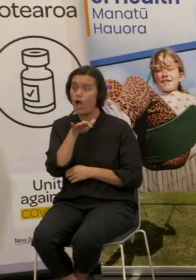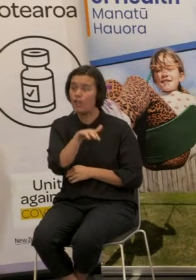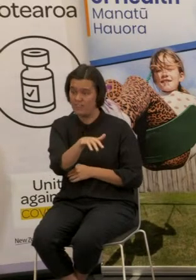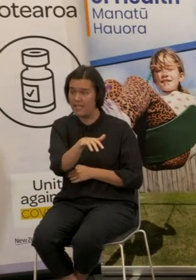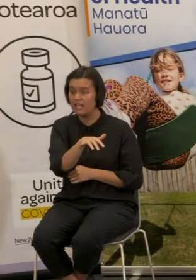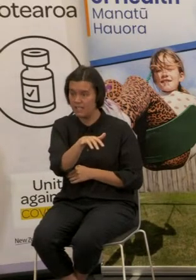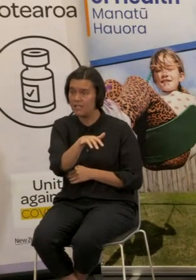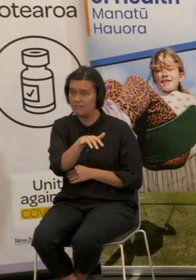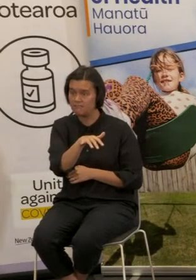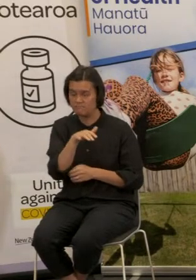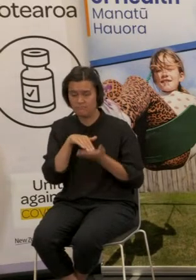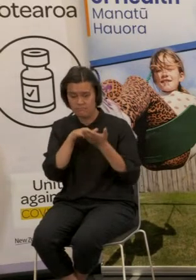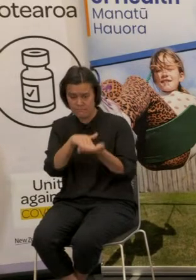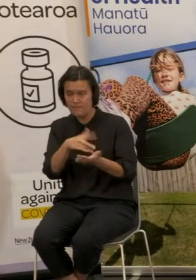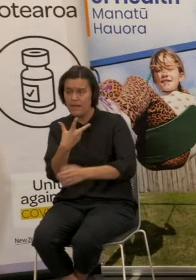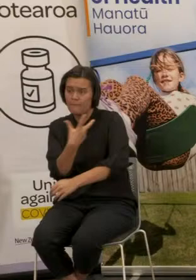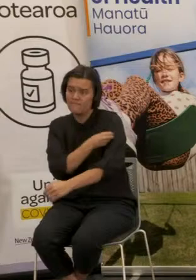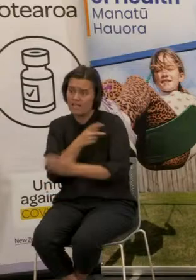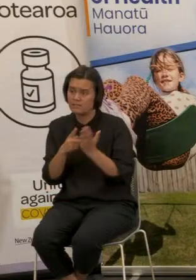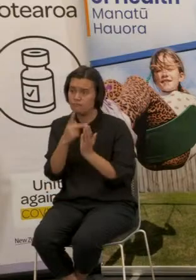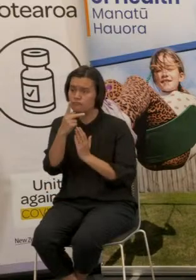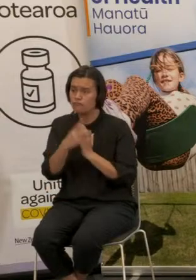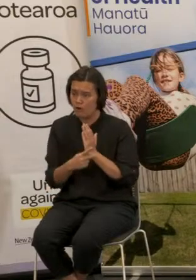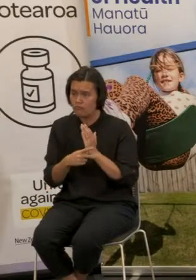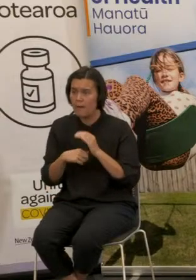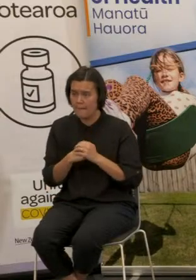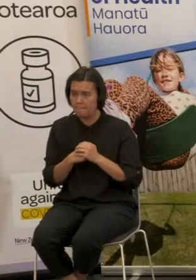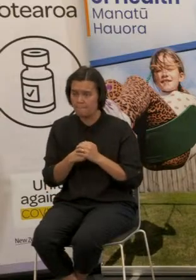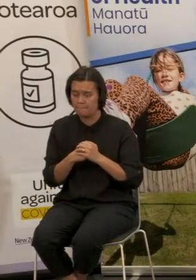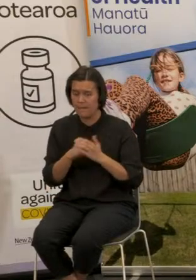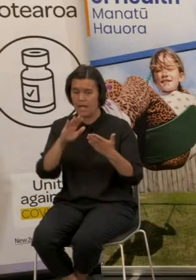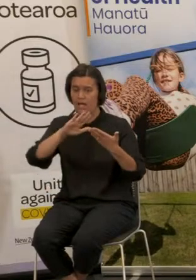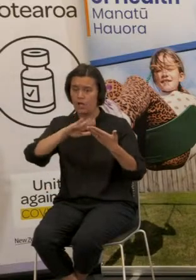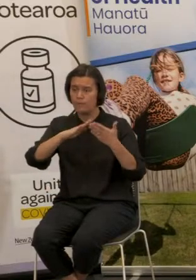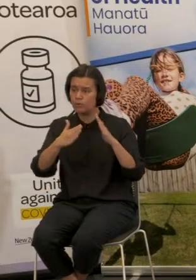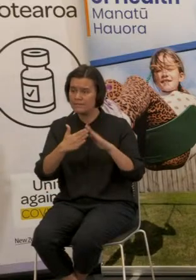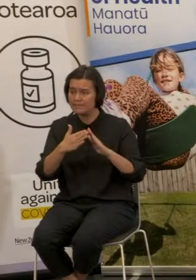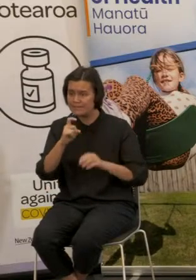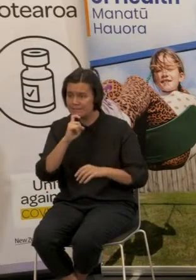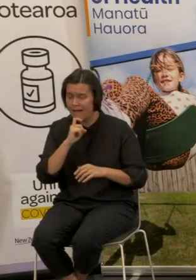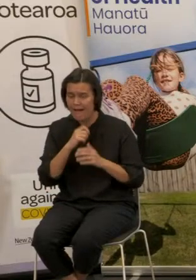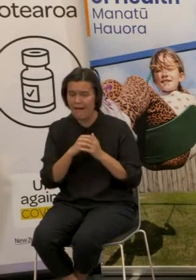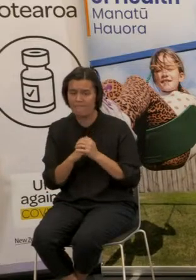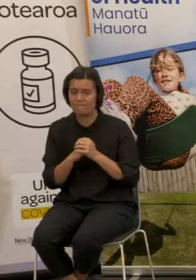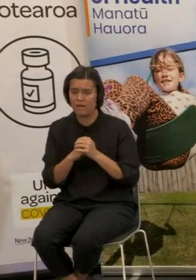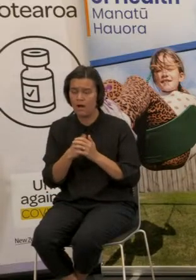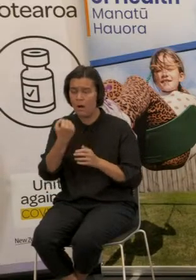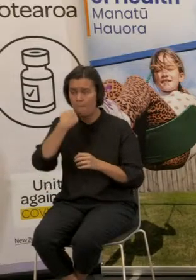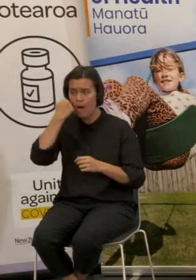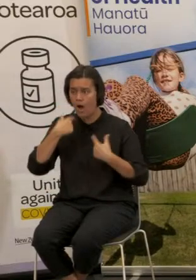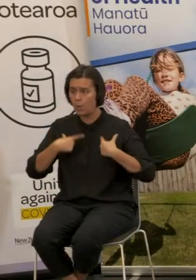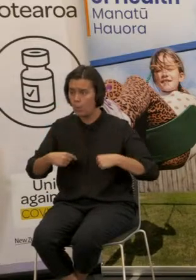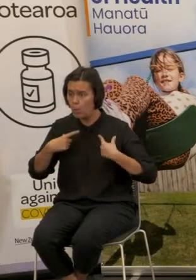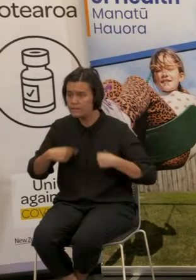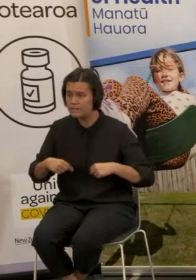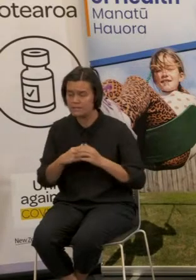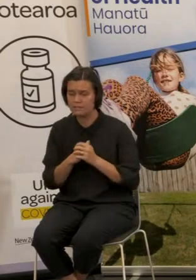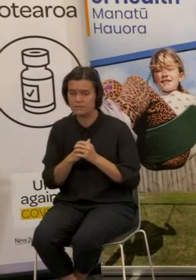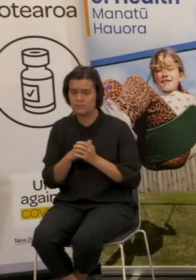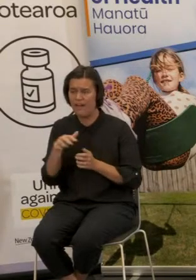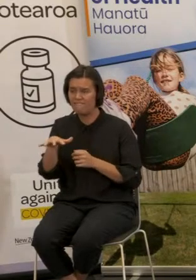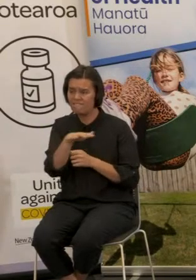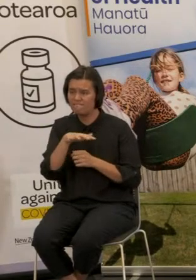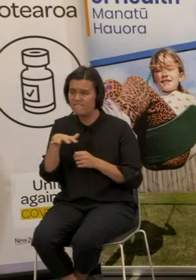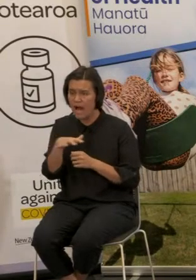their efforts, and we had community workers, whānau order navigators, Māori wardens knocking on the